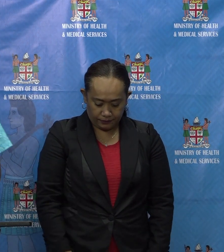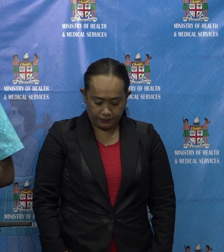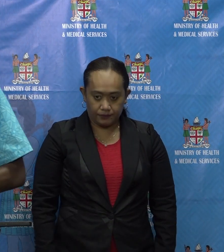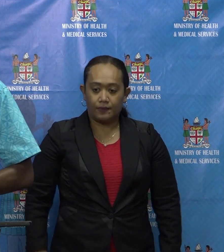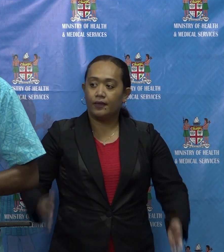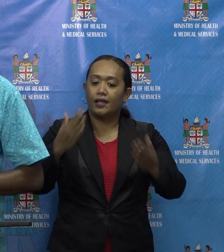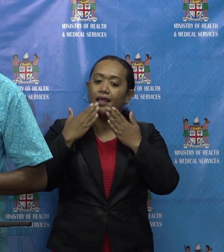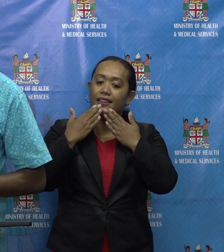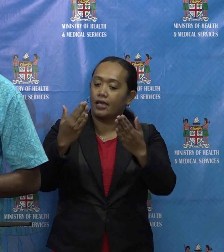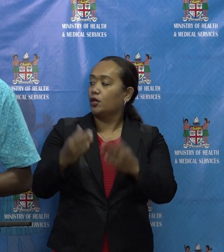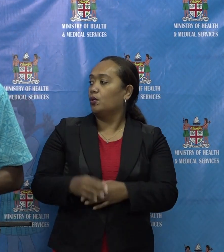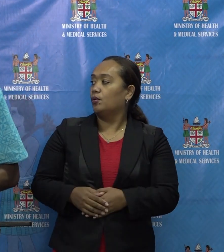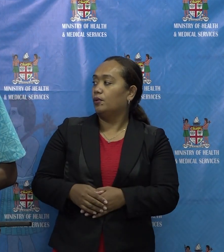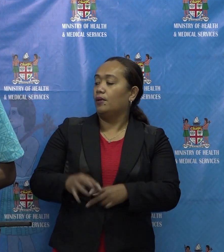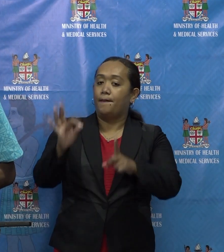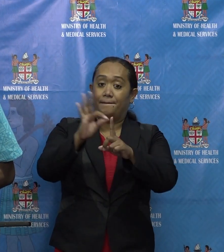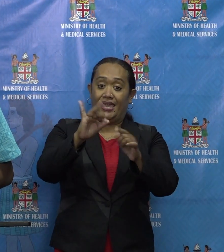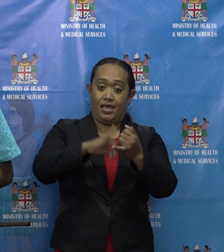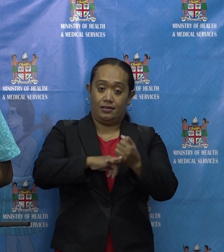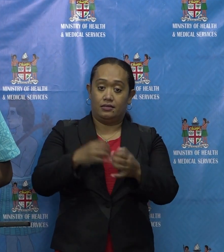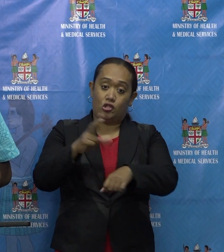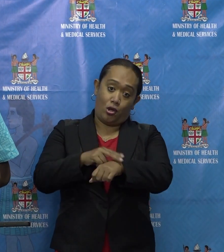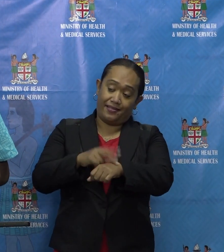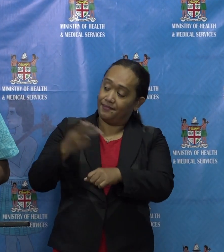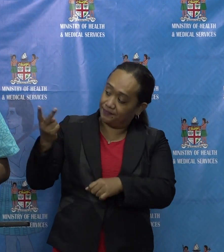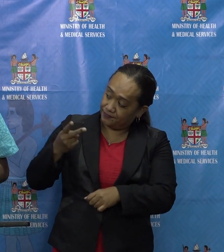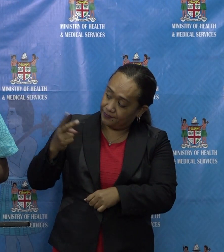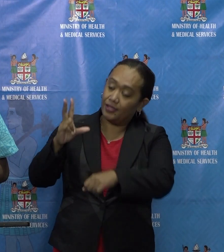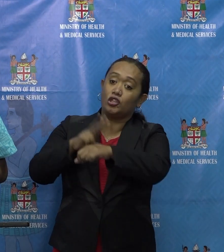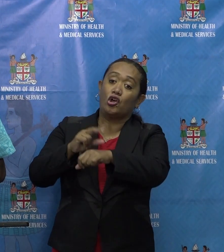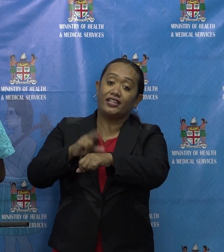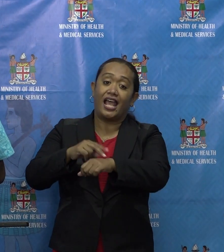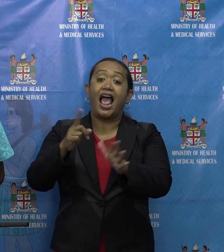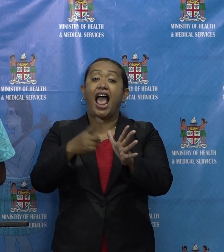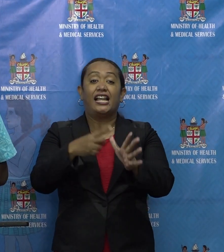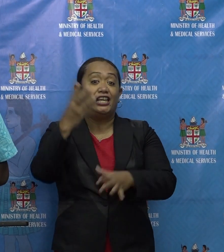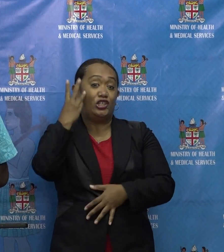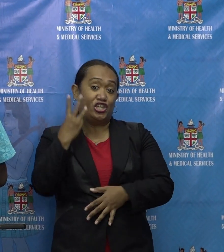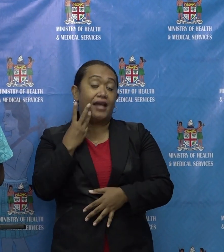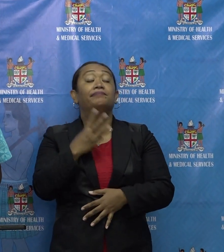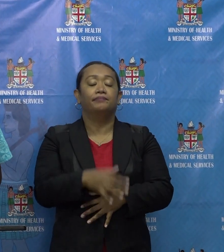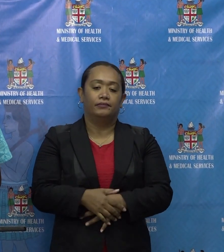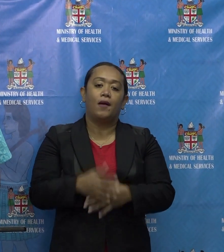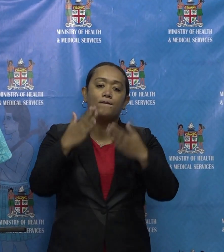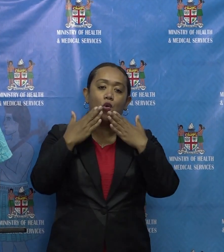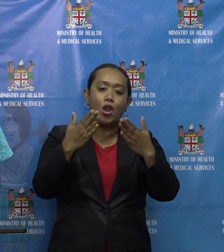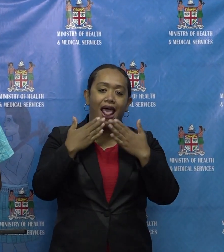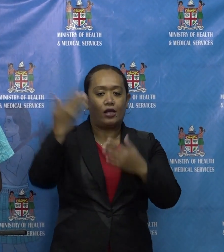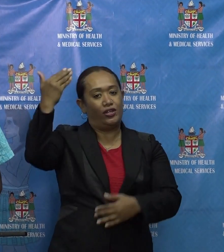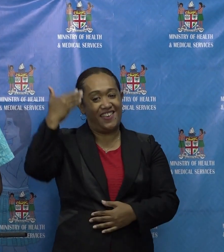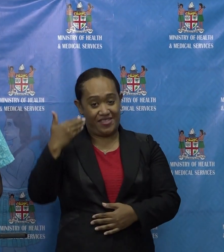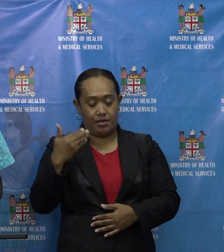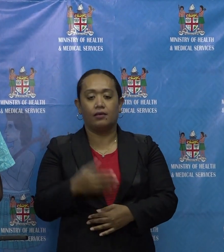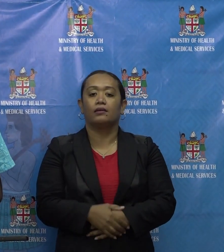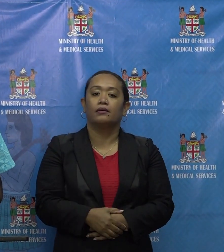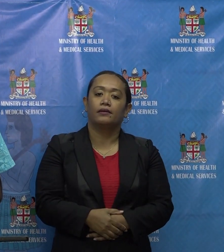Thank you, PS and Dr. Lisha Nisambul-Banaka. Good evening.